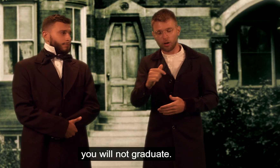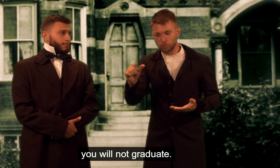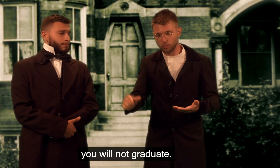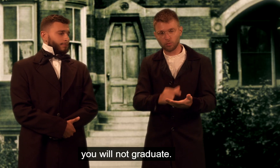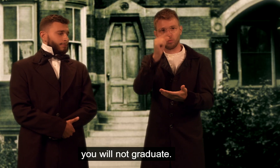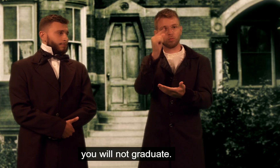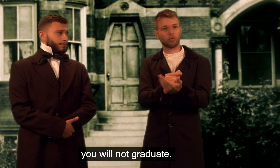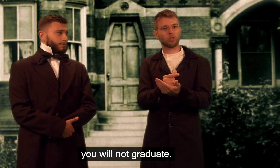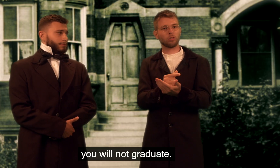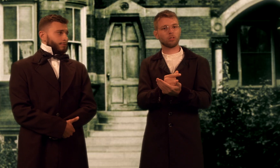not graduate.